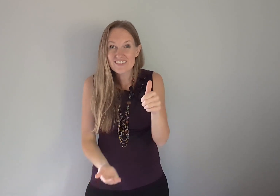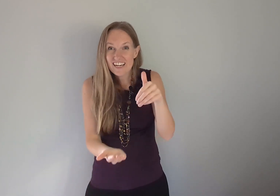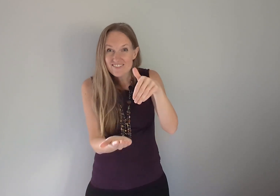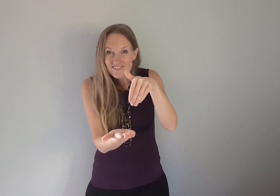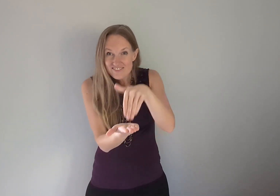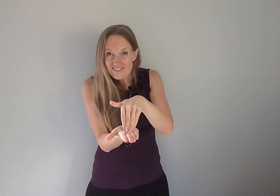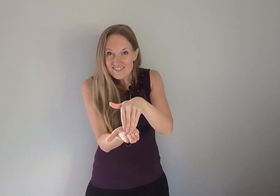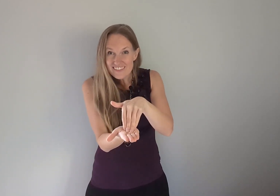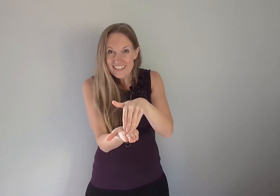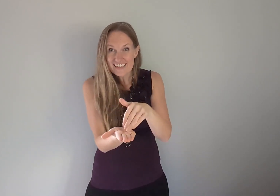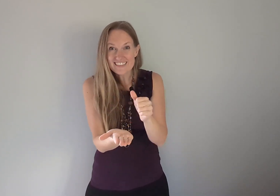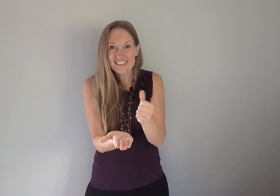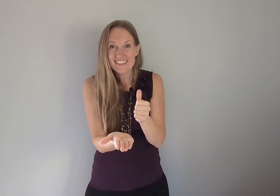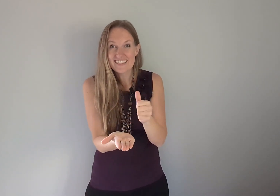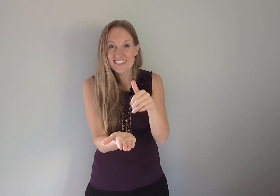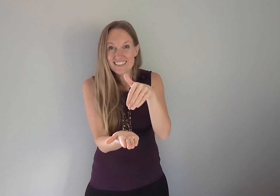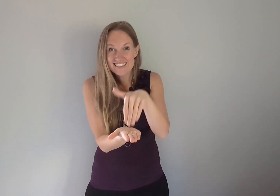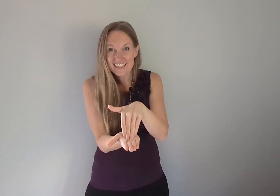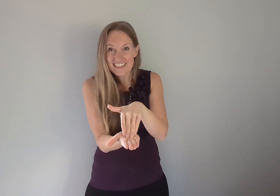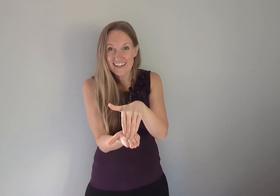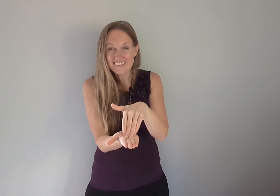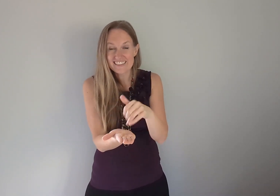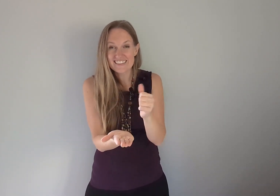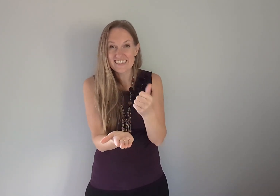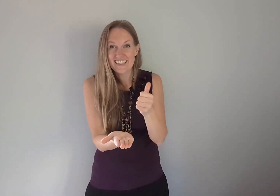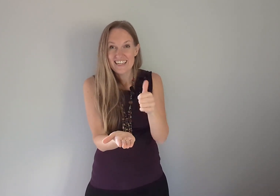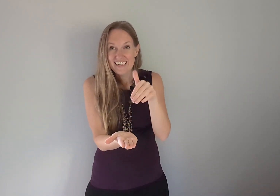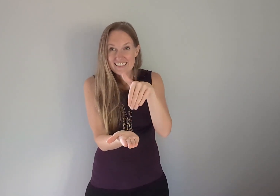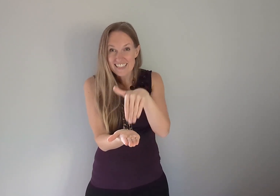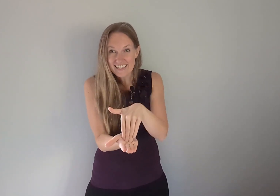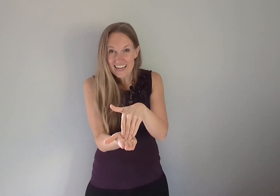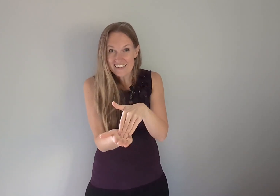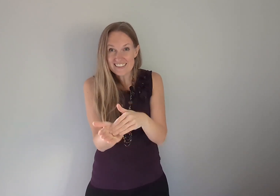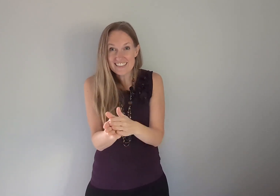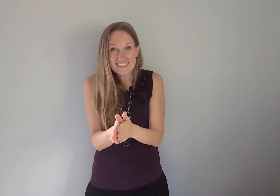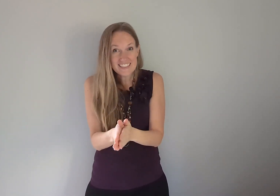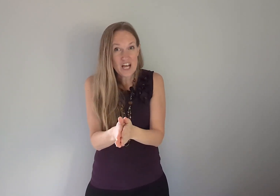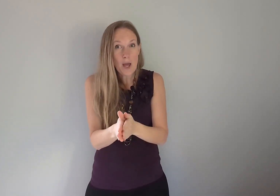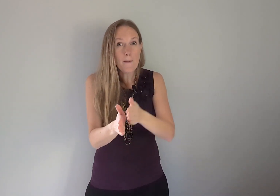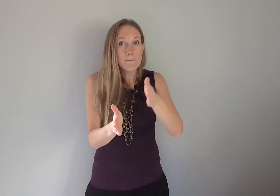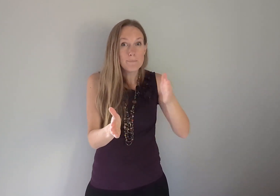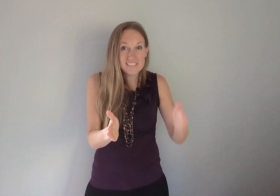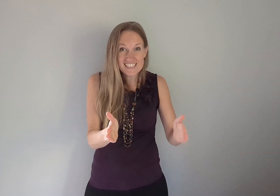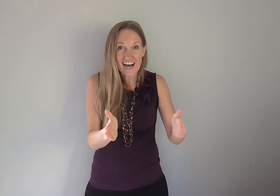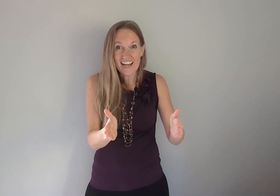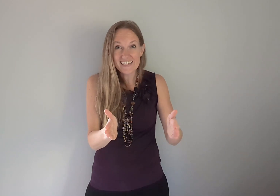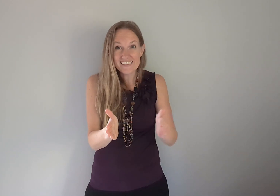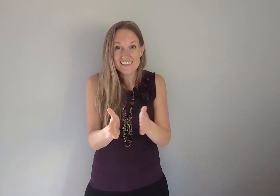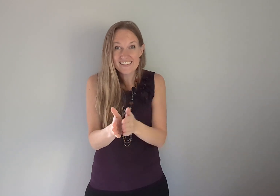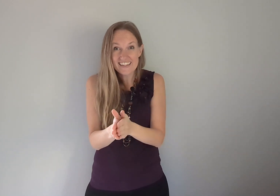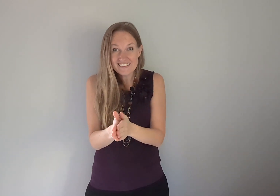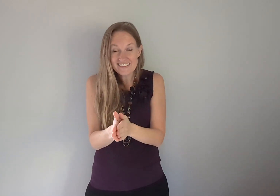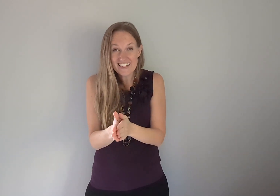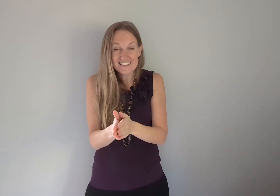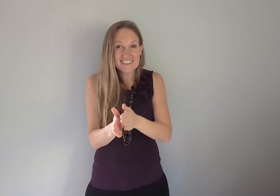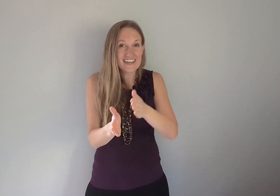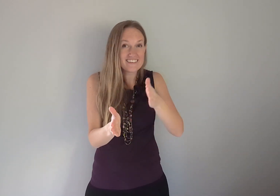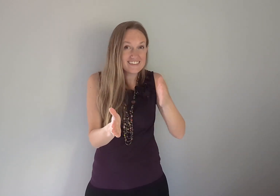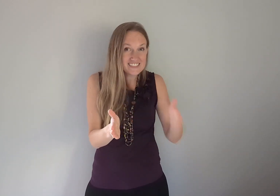up like this. 10,000. 10,000 beside. Okay, so your hands together and you're